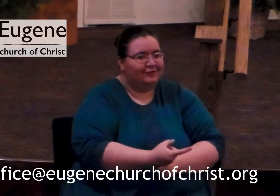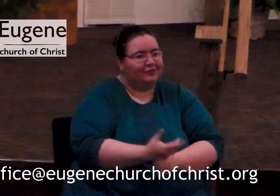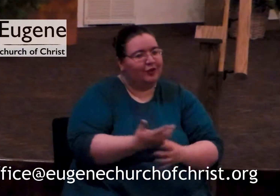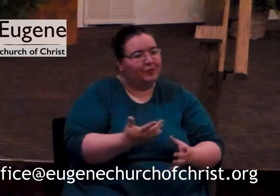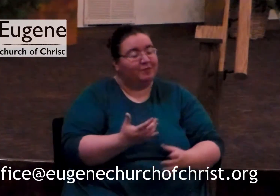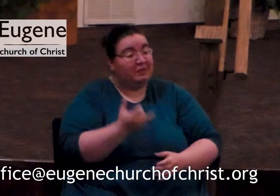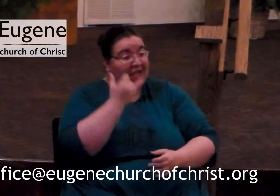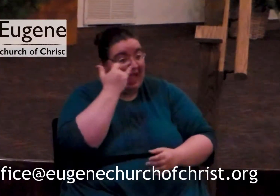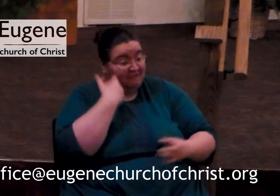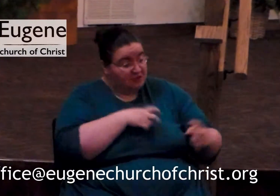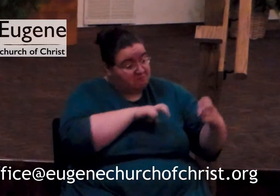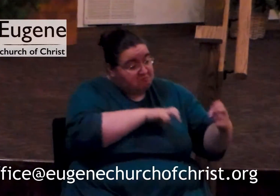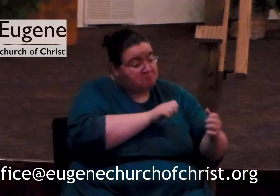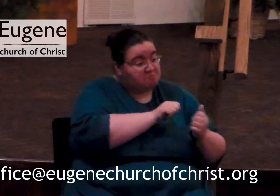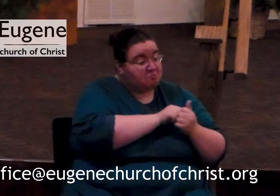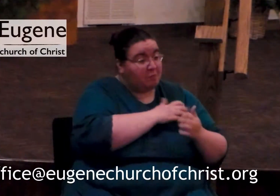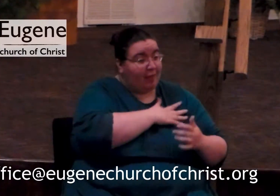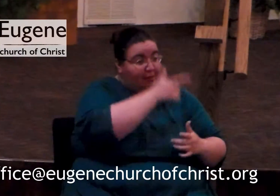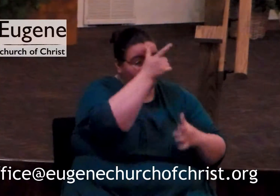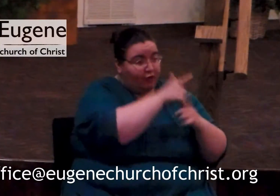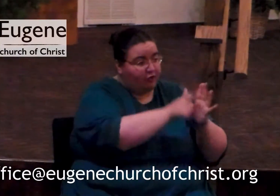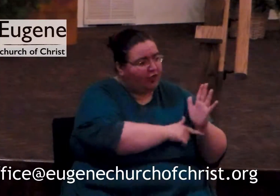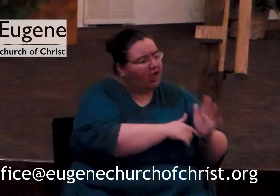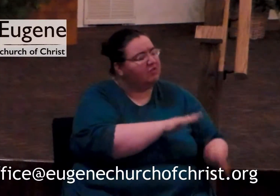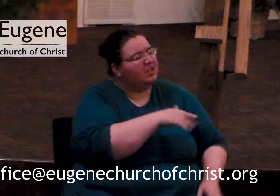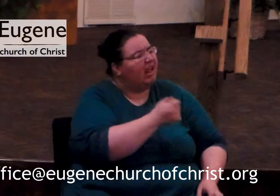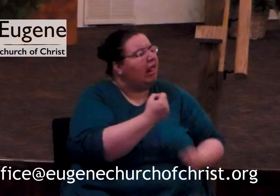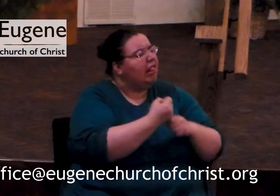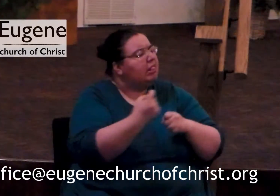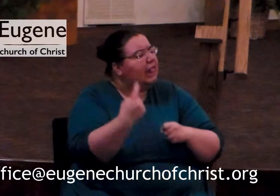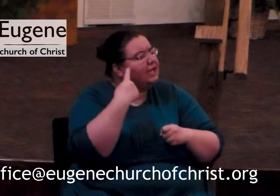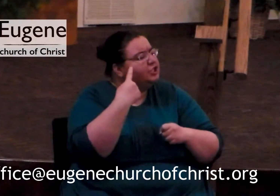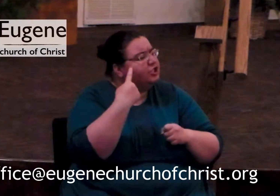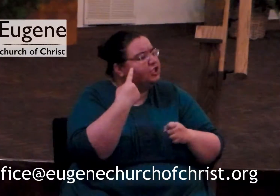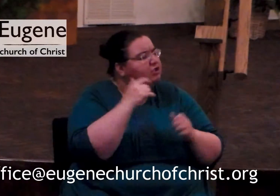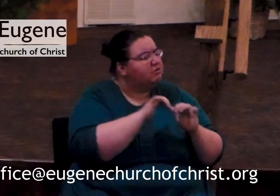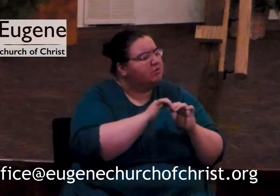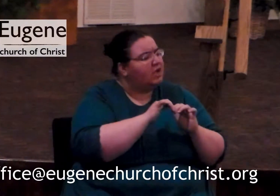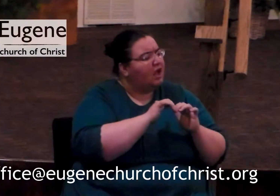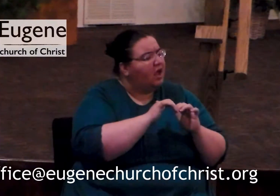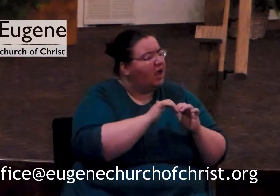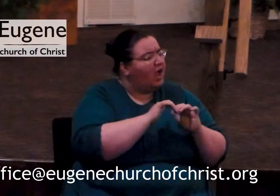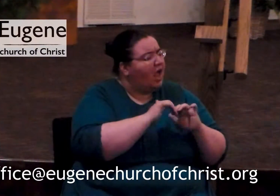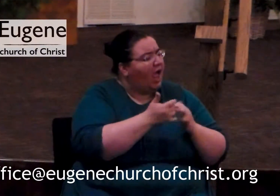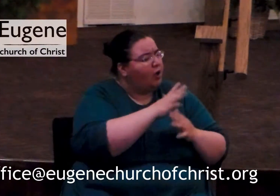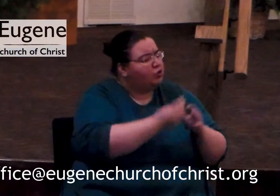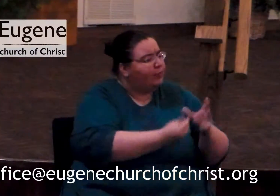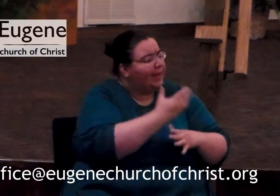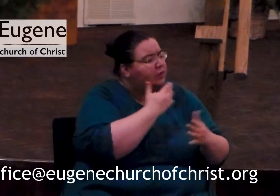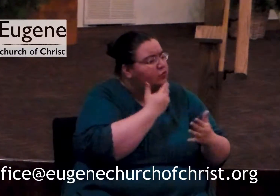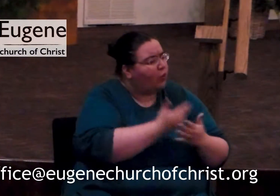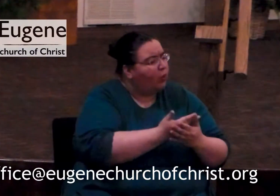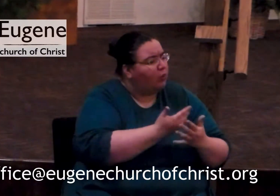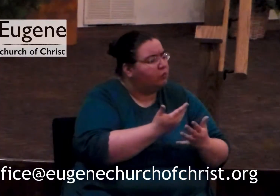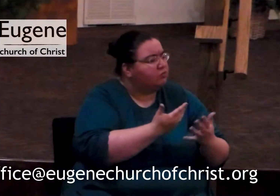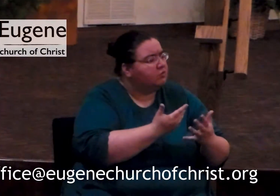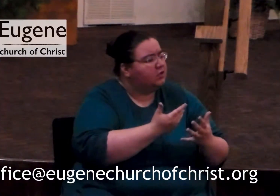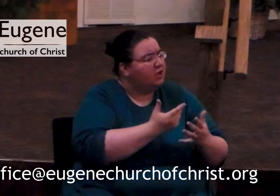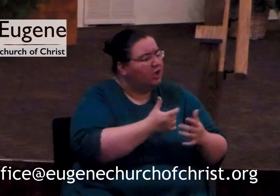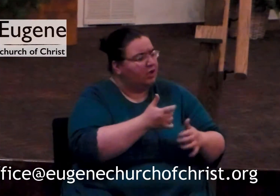was the crop last year? He could tell you. And if you said, how was it the year before that? He could tell you. And if you asked him, what was the worst year in recent